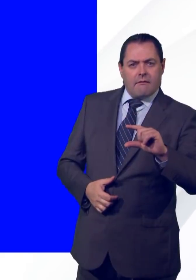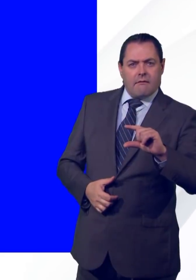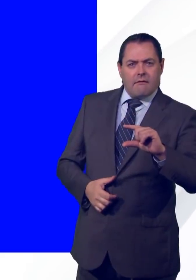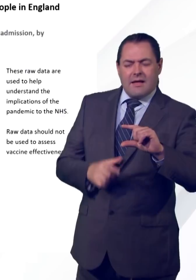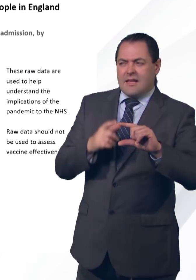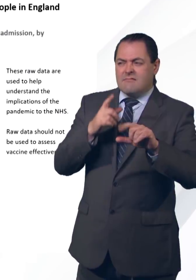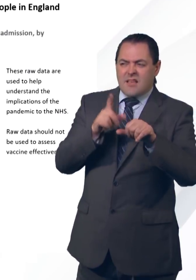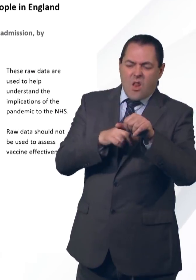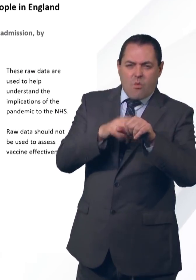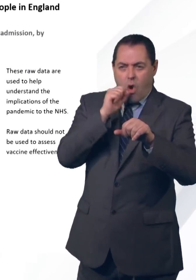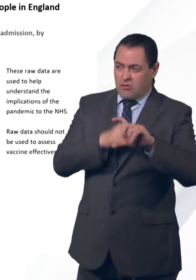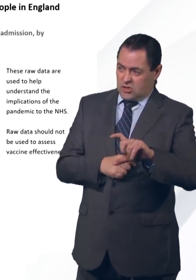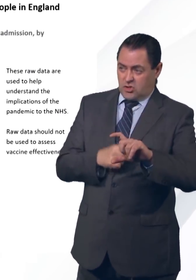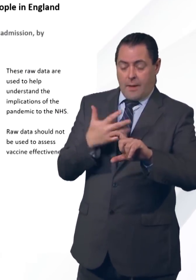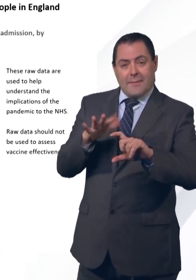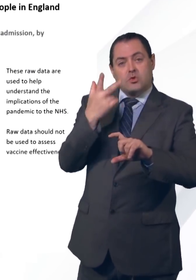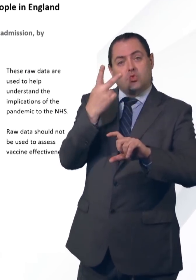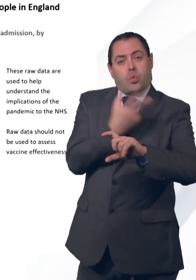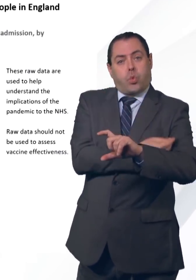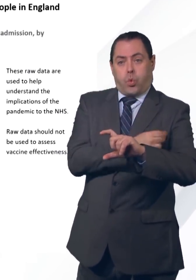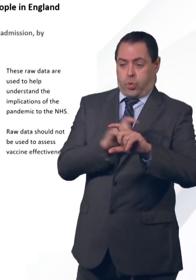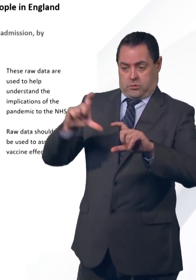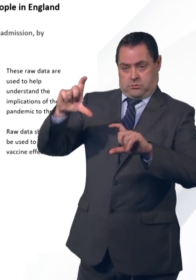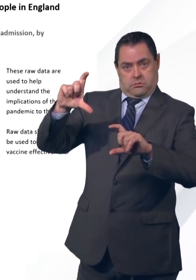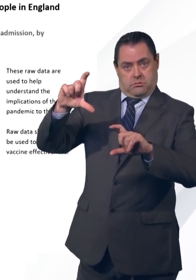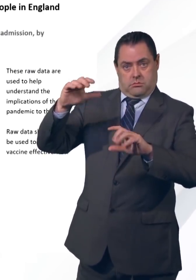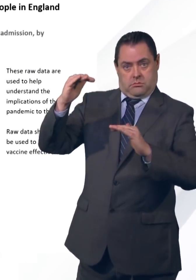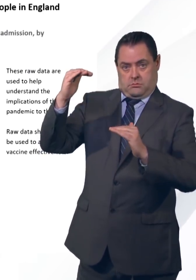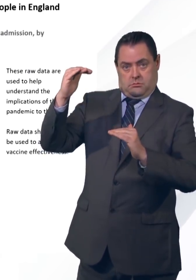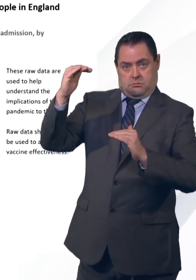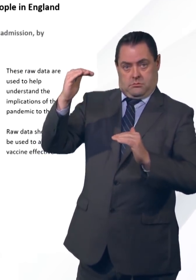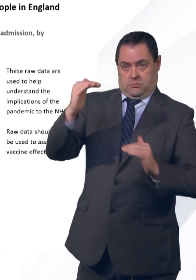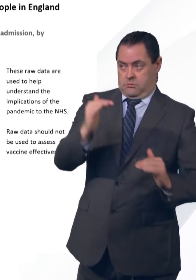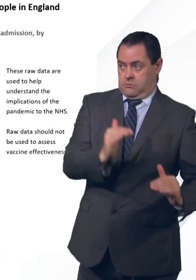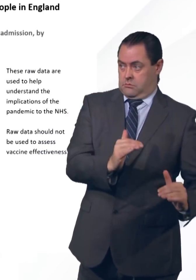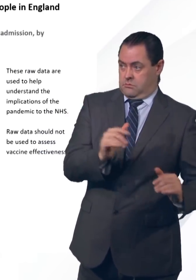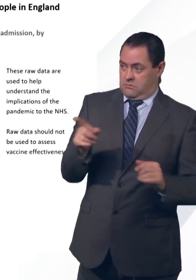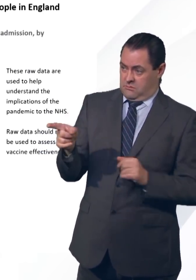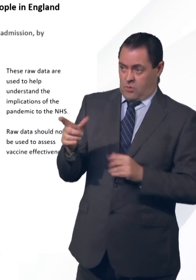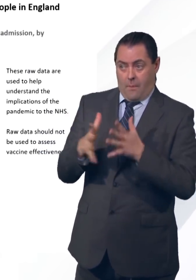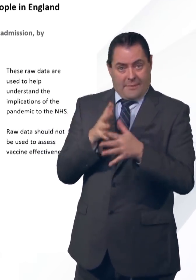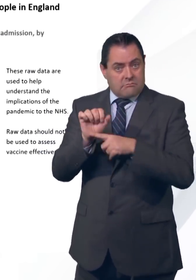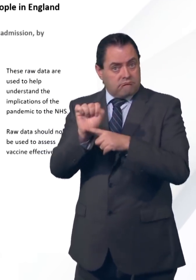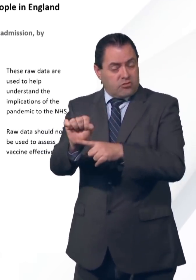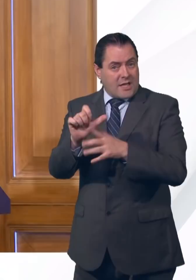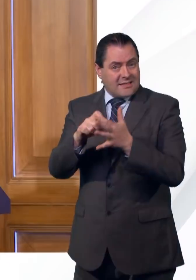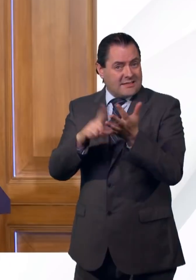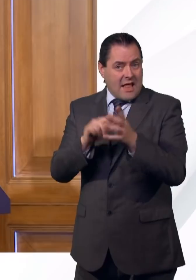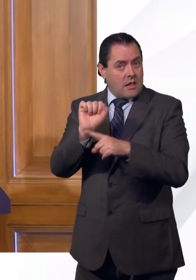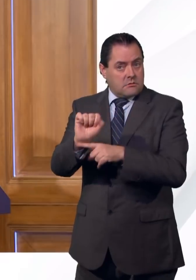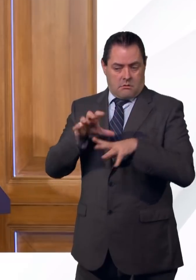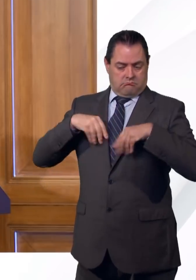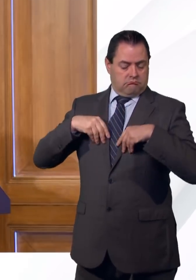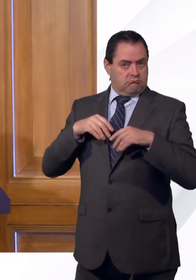those who are vaccinated with 2 doses. This is largely protecting against Delta. But as you can see, at